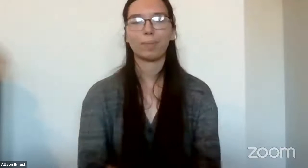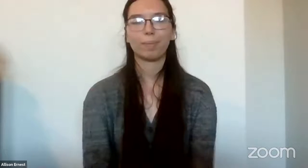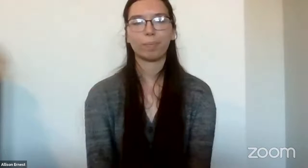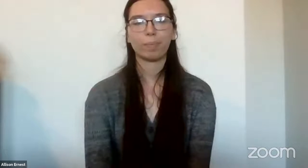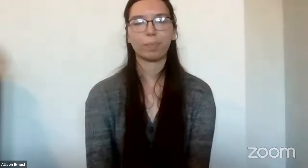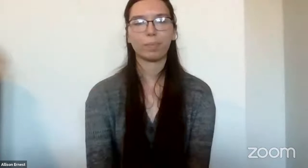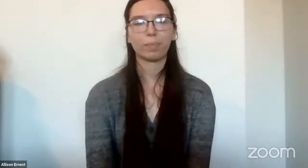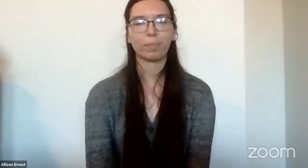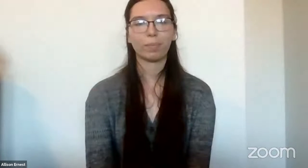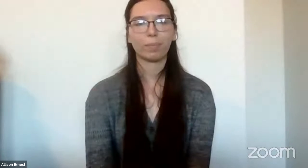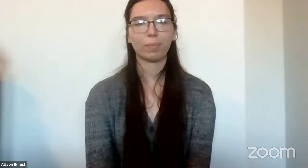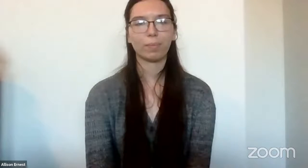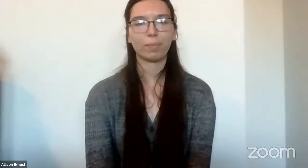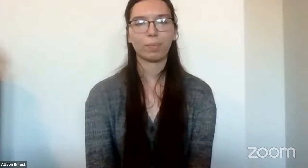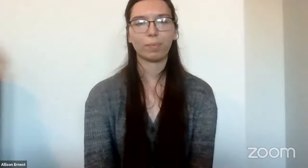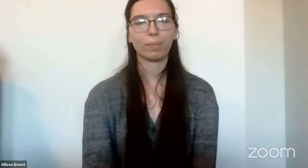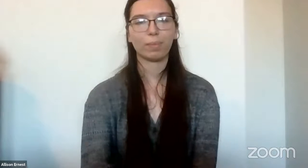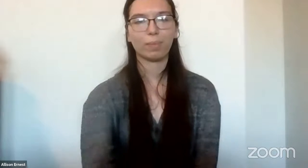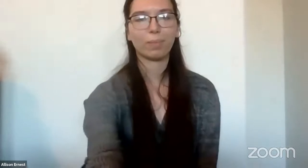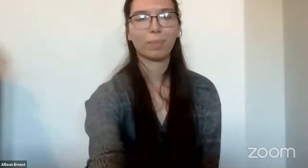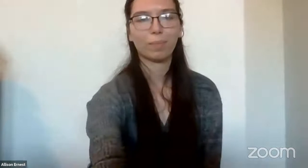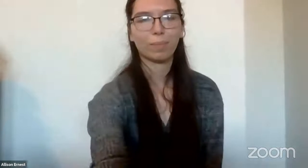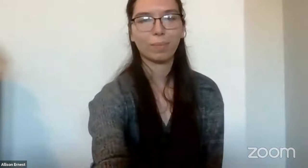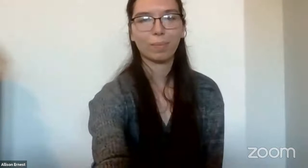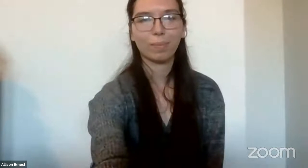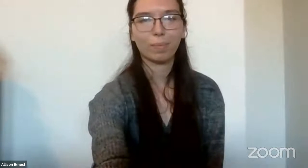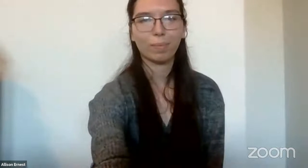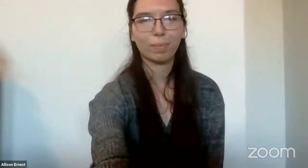each day.